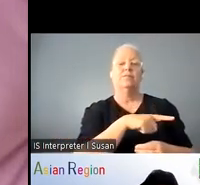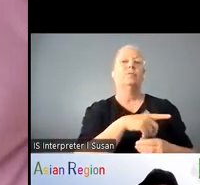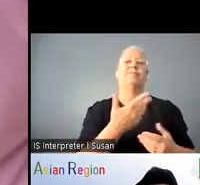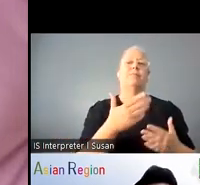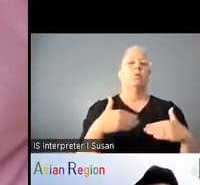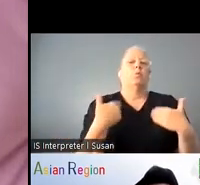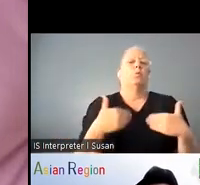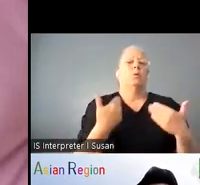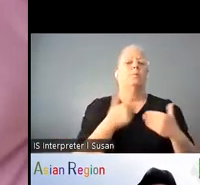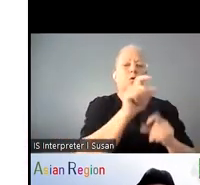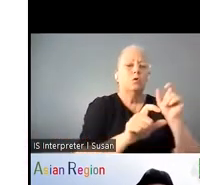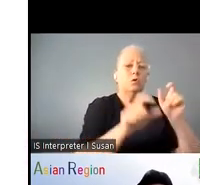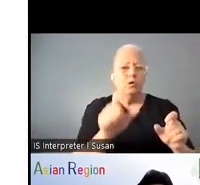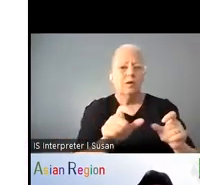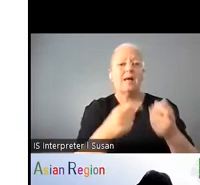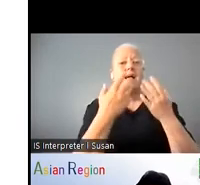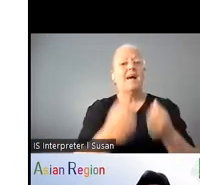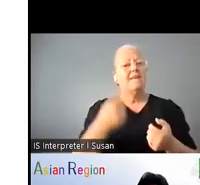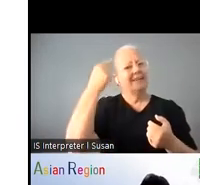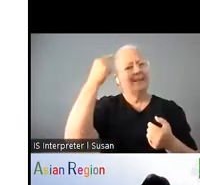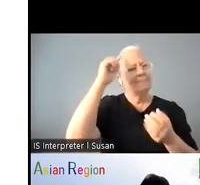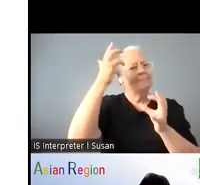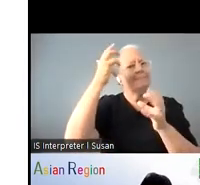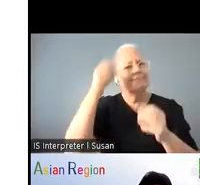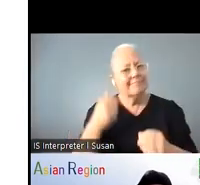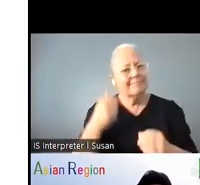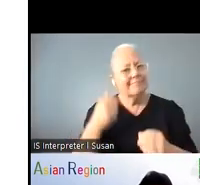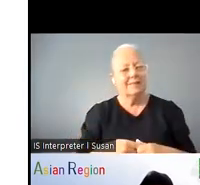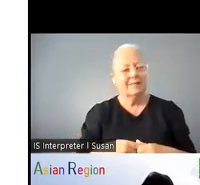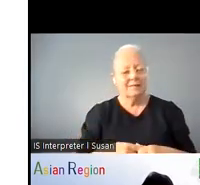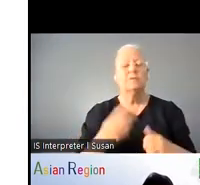young person with psychosocial disabilities. So